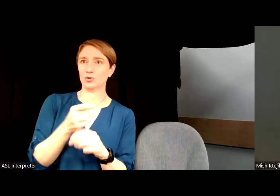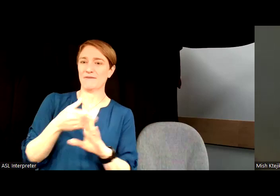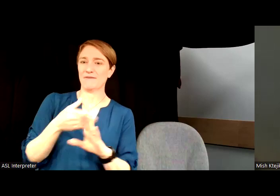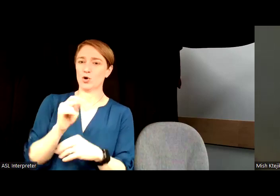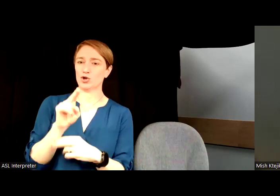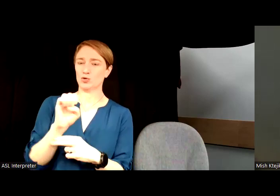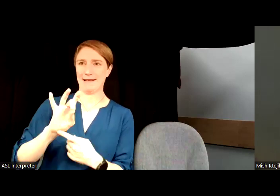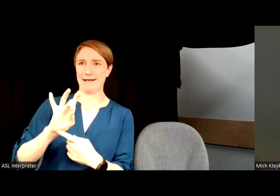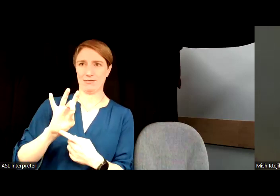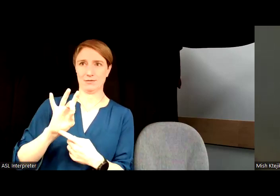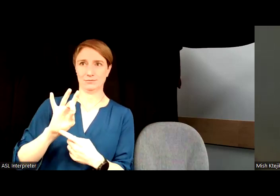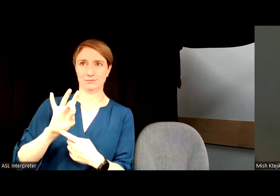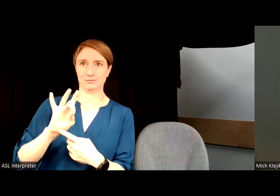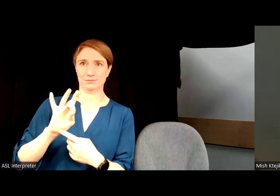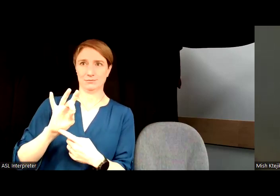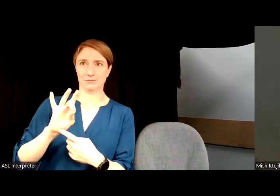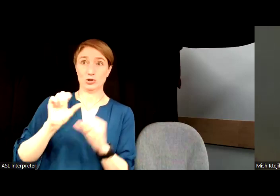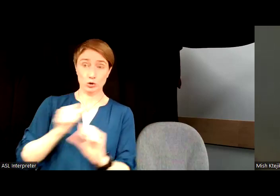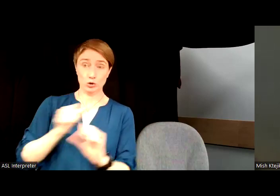timeline to crunch.